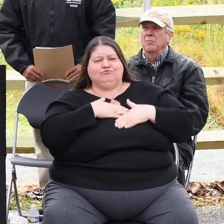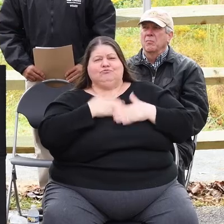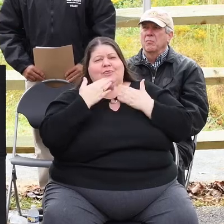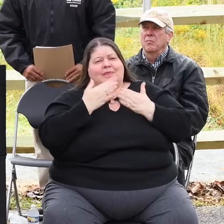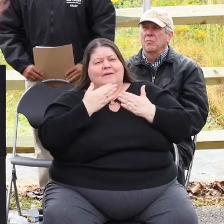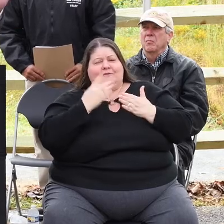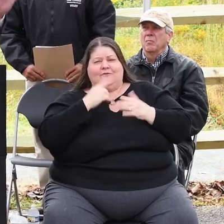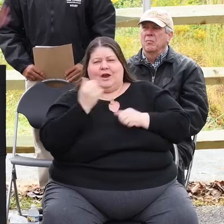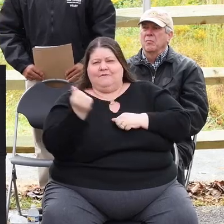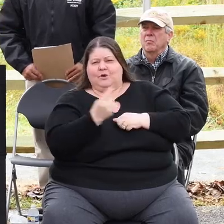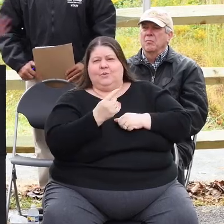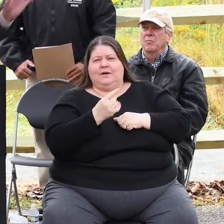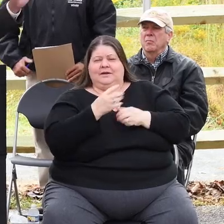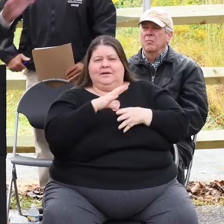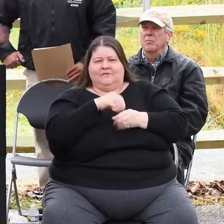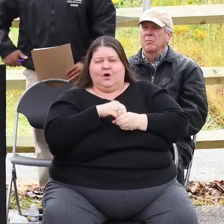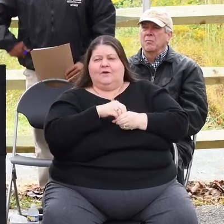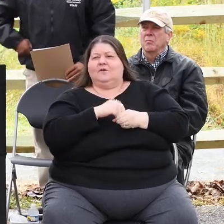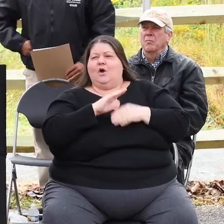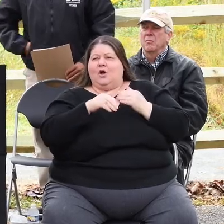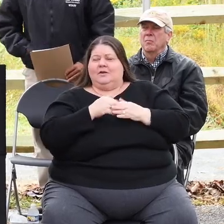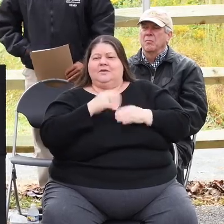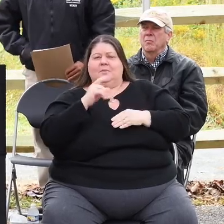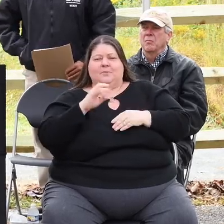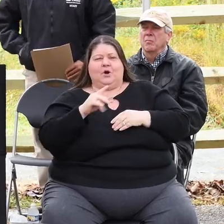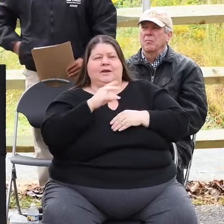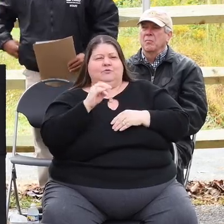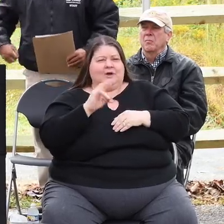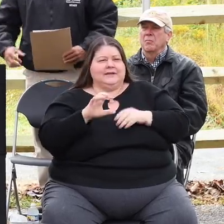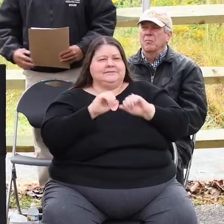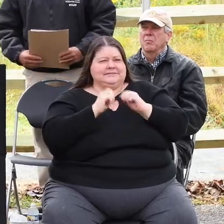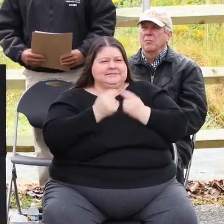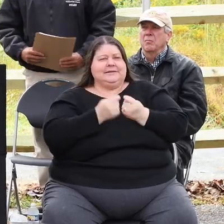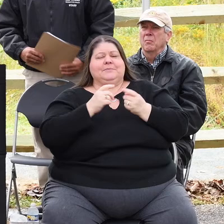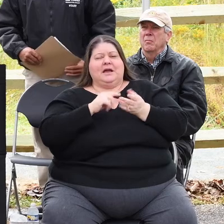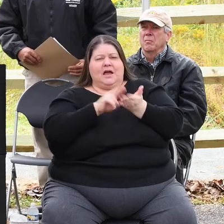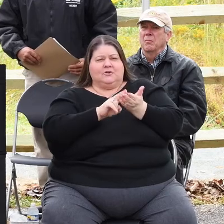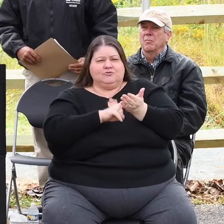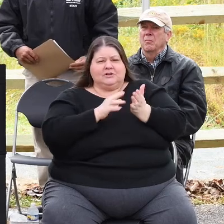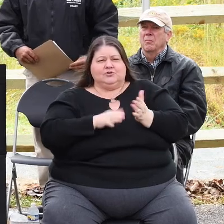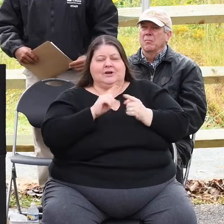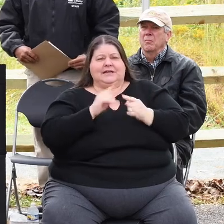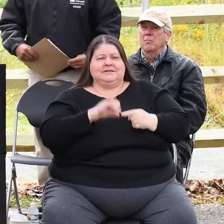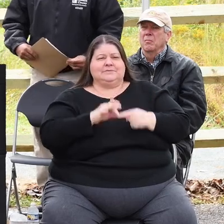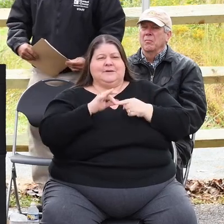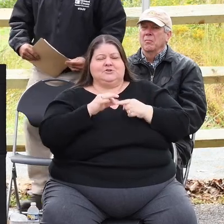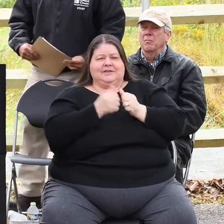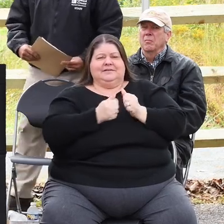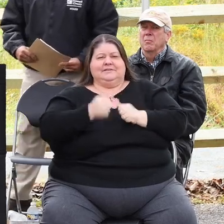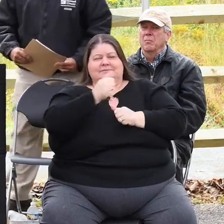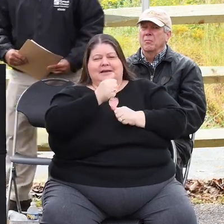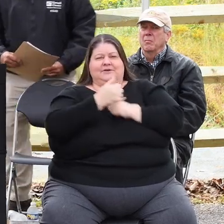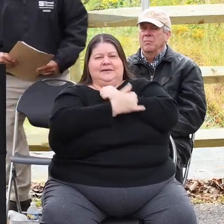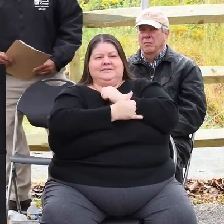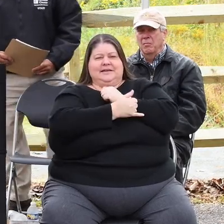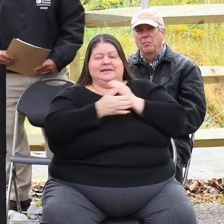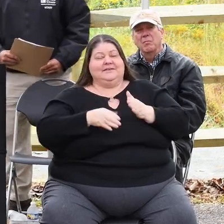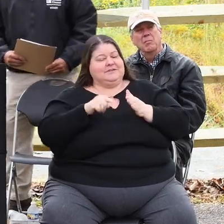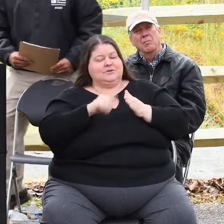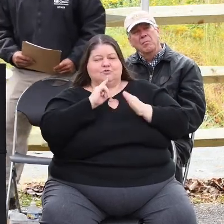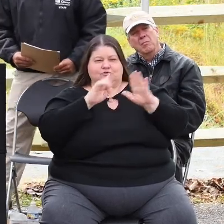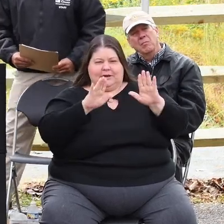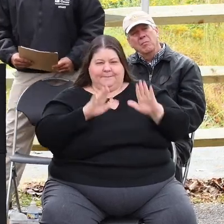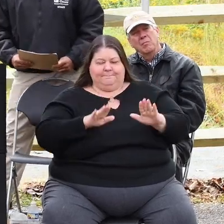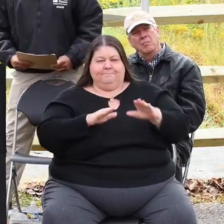the team at Rec and Parks, all across the contractors, everybody, and especially the county executive. This is great stuff,